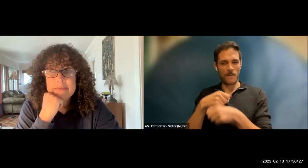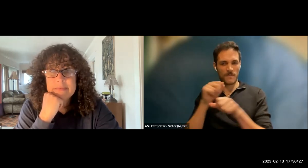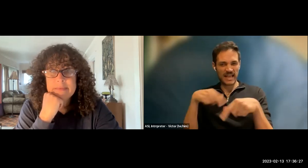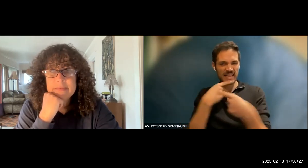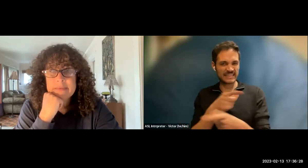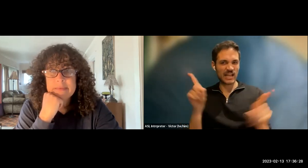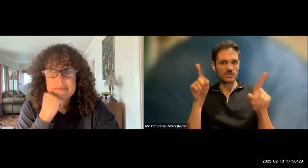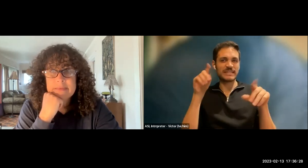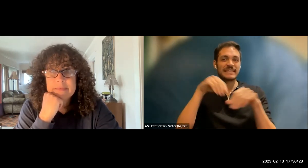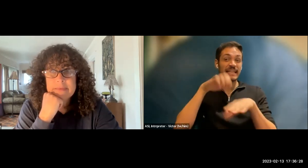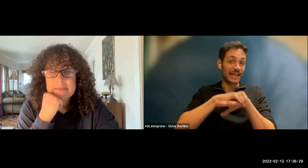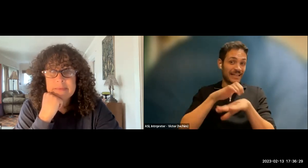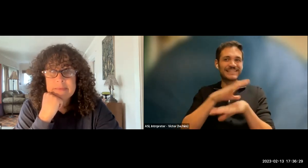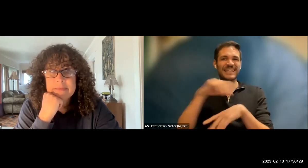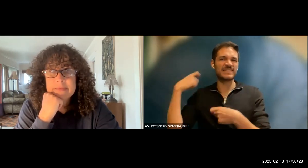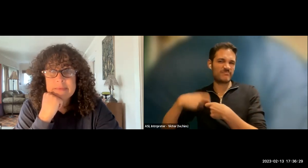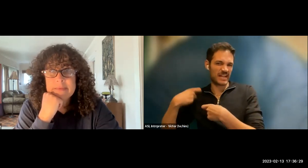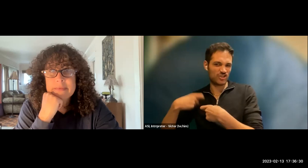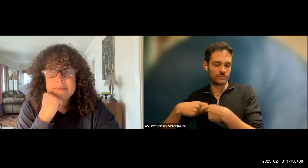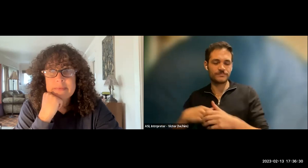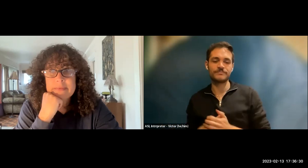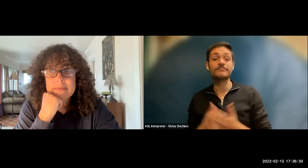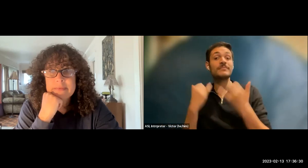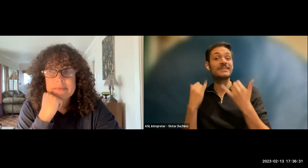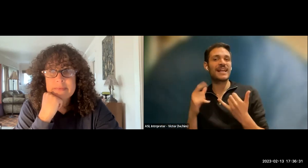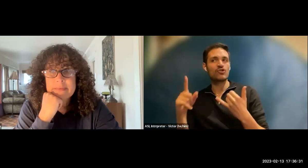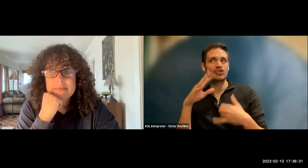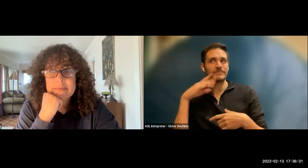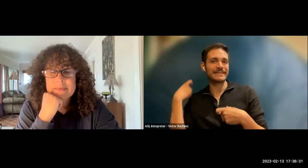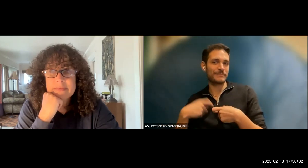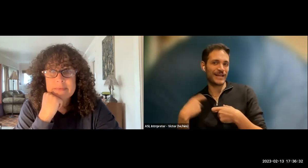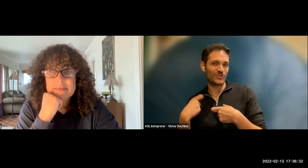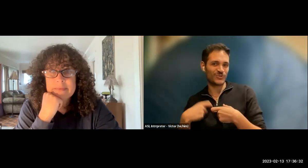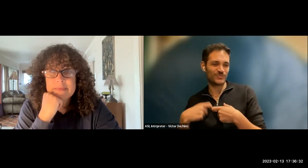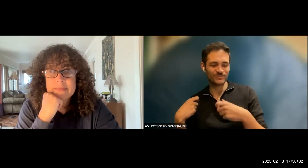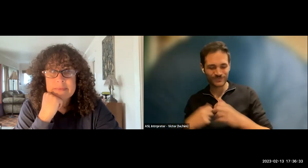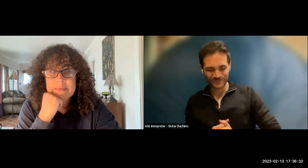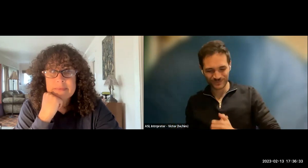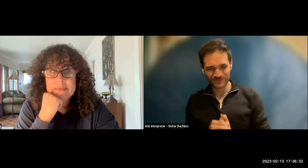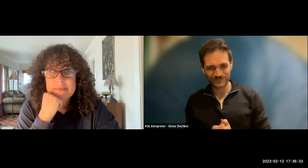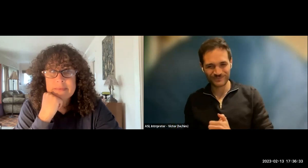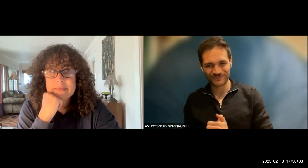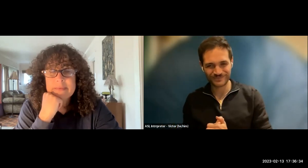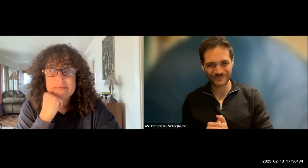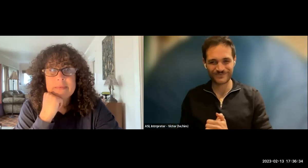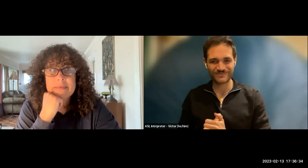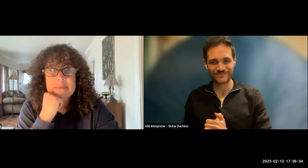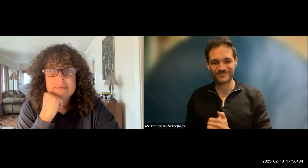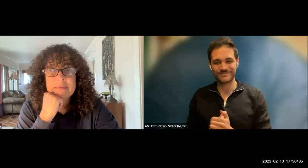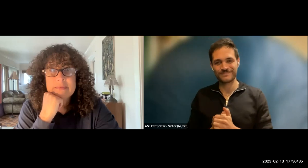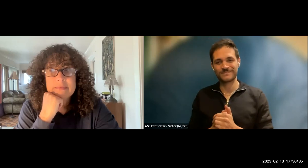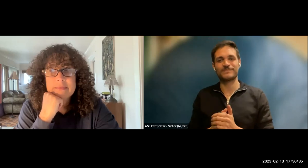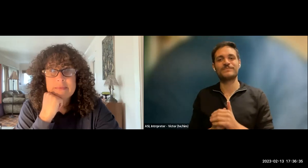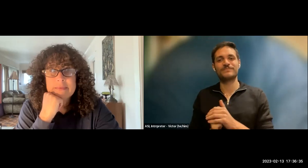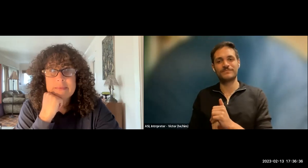y bienvenidos a la reunión de hoy. Mi nombre es Annette y estoy aquí con mi compañera de interpretación, Jessica, para apoyar con